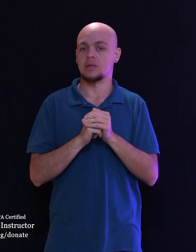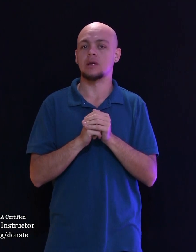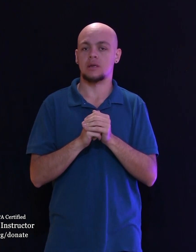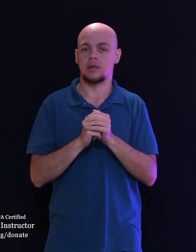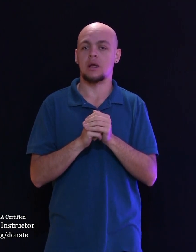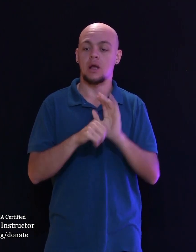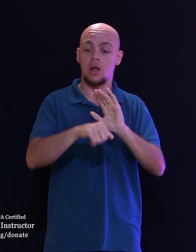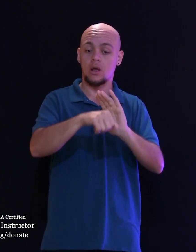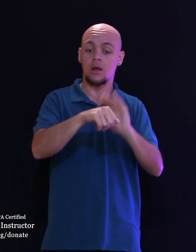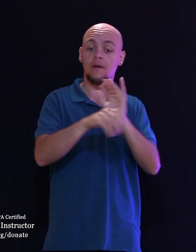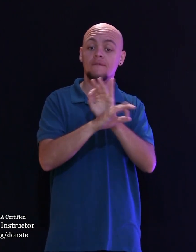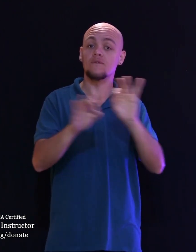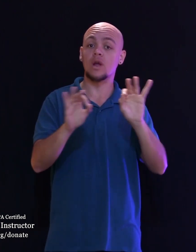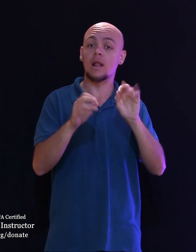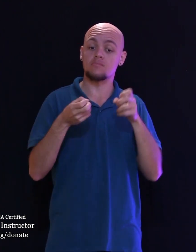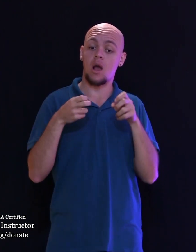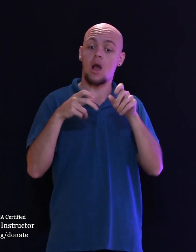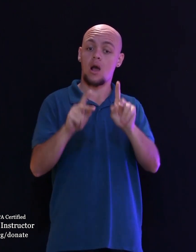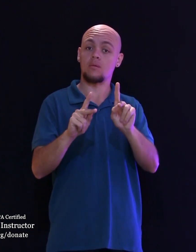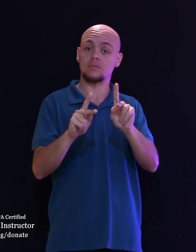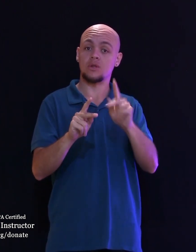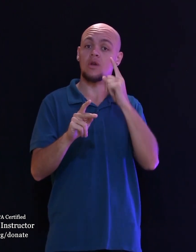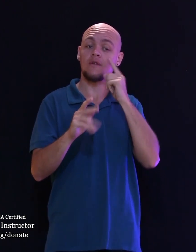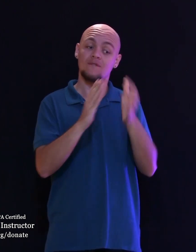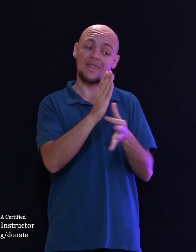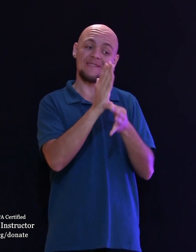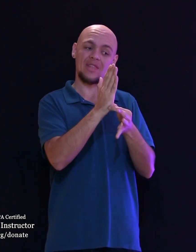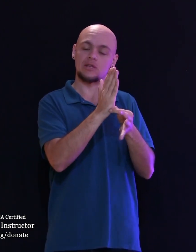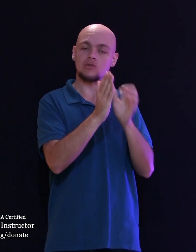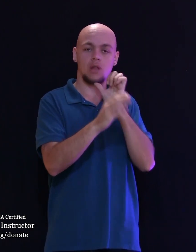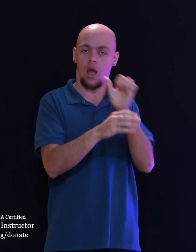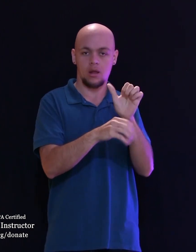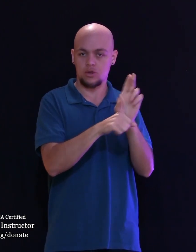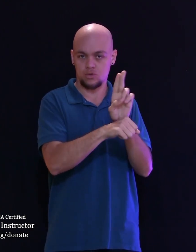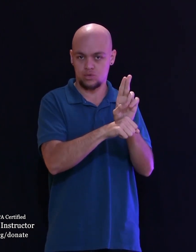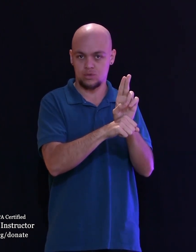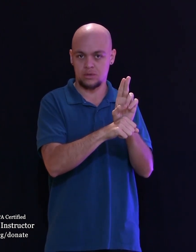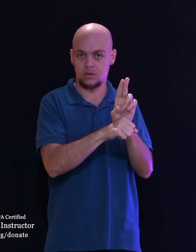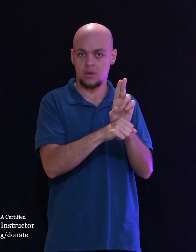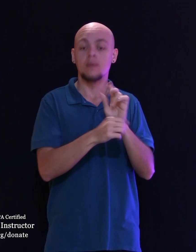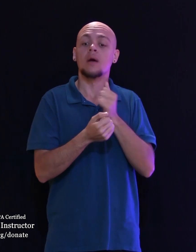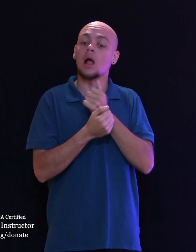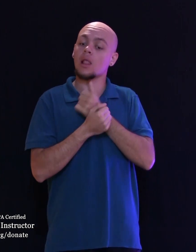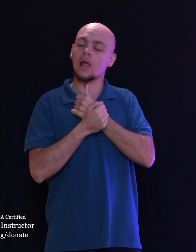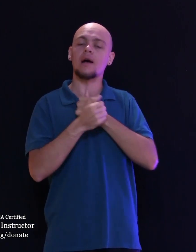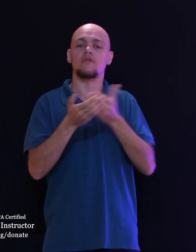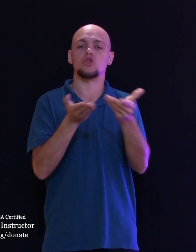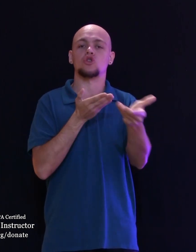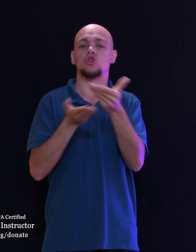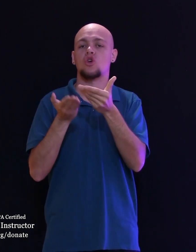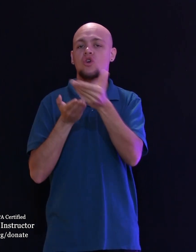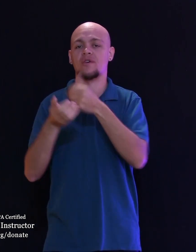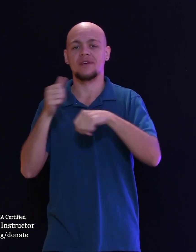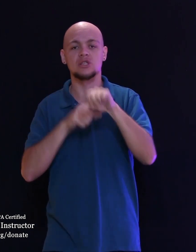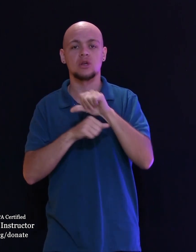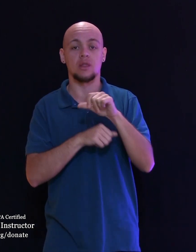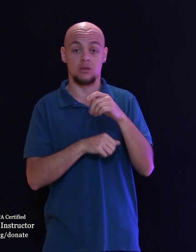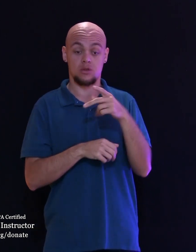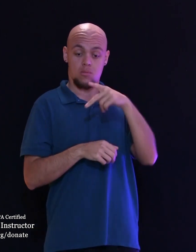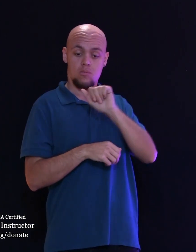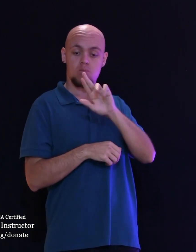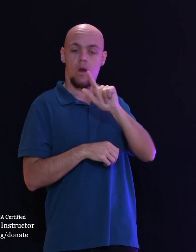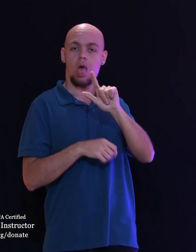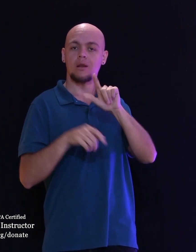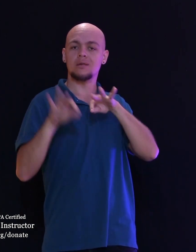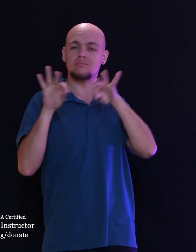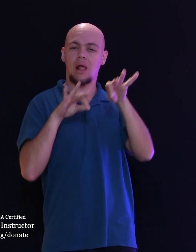not use your freedom as an opportunity for the flesh, but through love serve one another. Paul is telling the Galatians, yes,